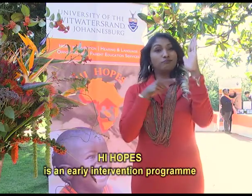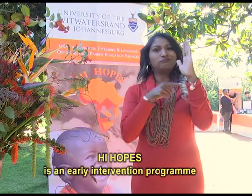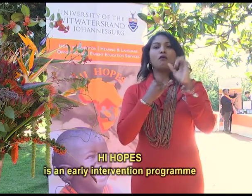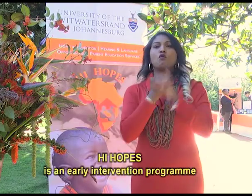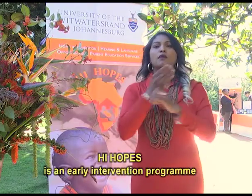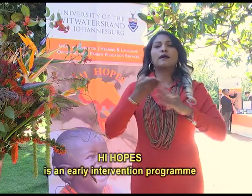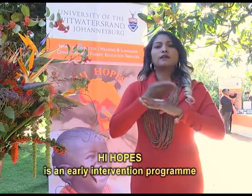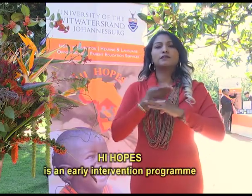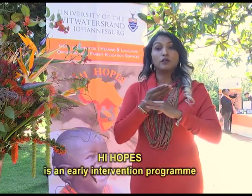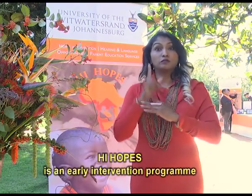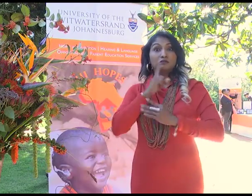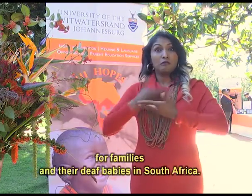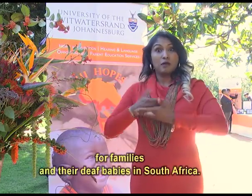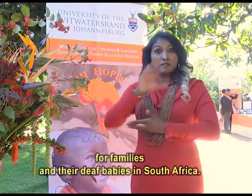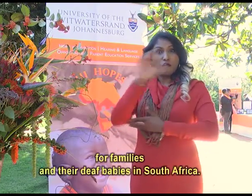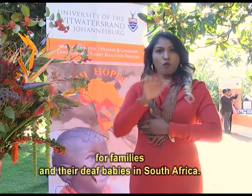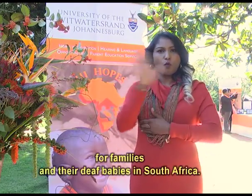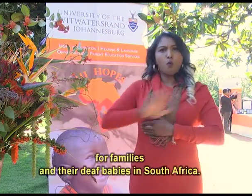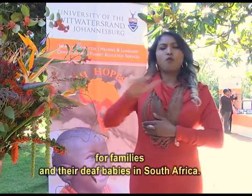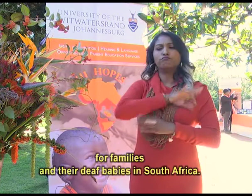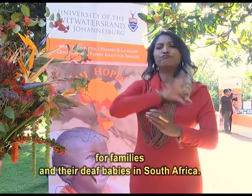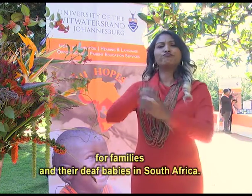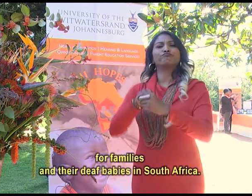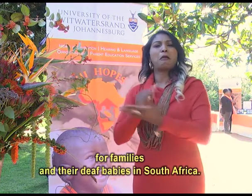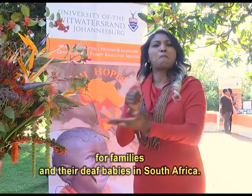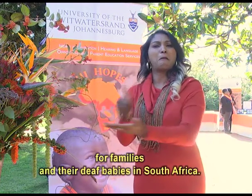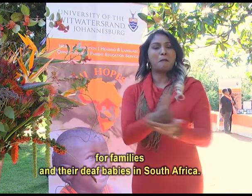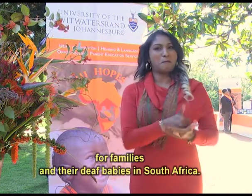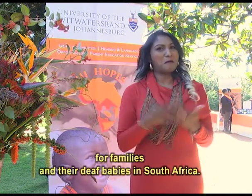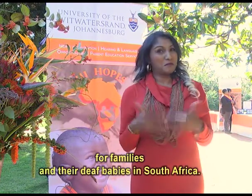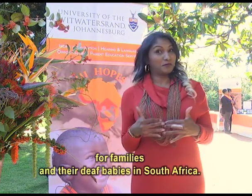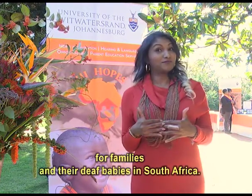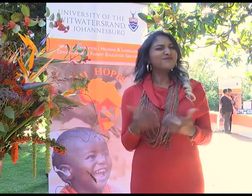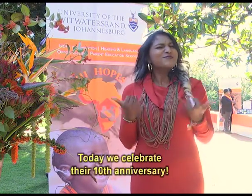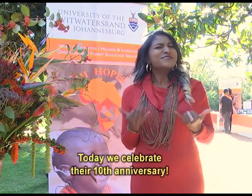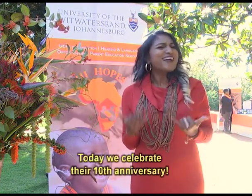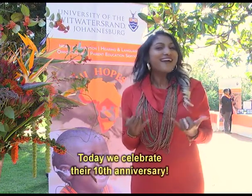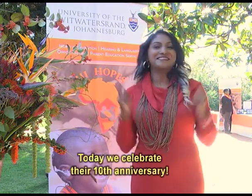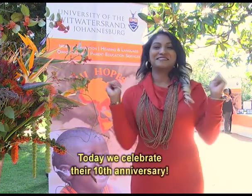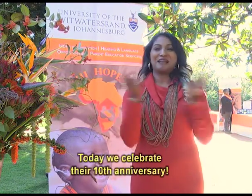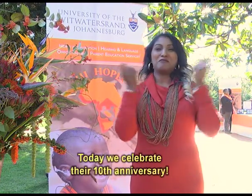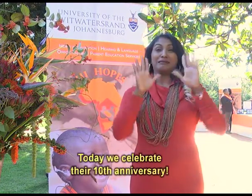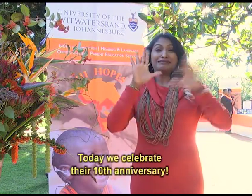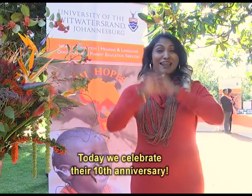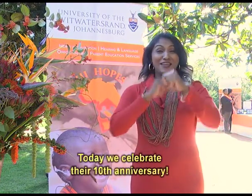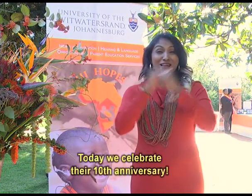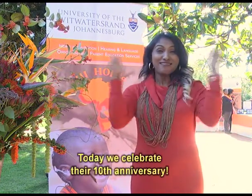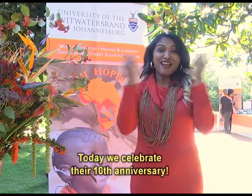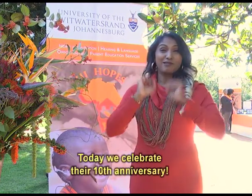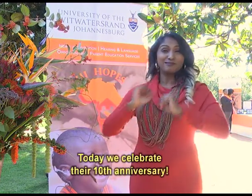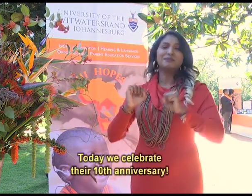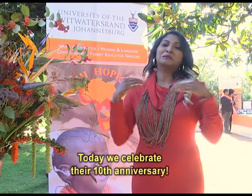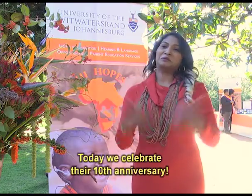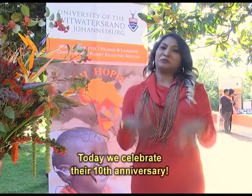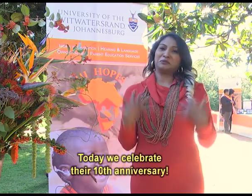High Hopes is an early intervention program for families and their deaf babies in South Africa. Today we celebrate their 10th